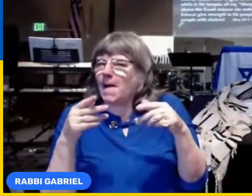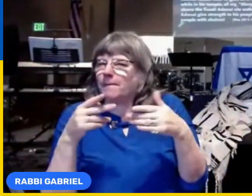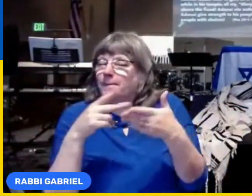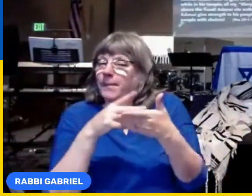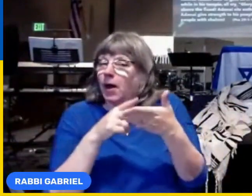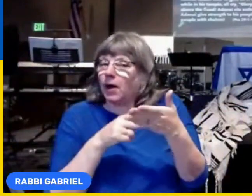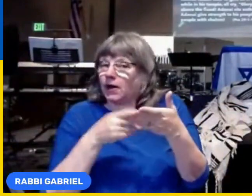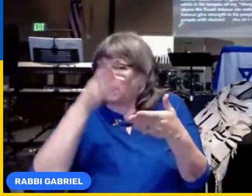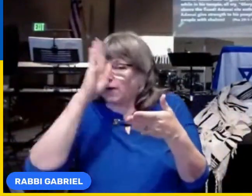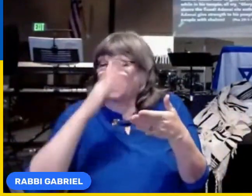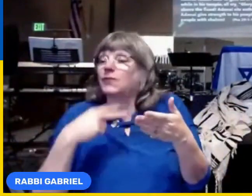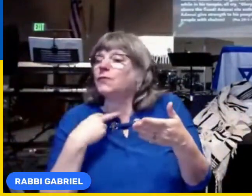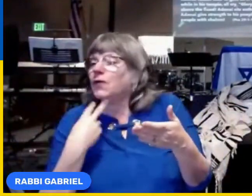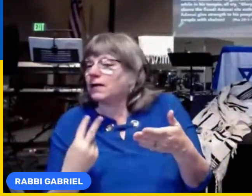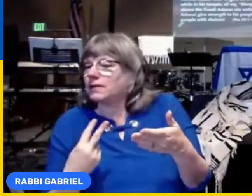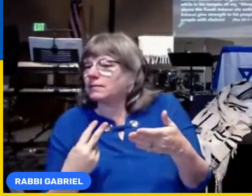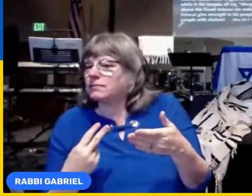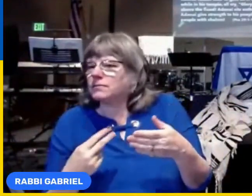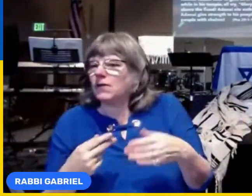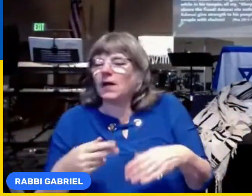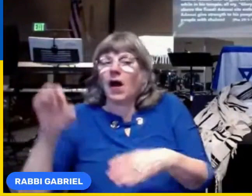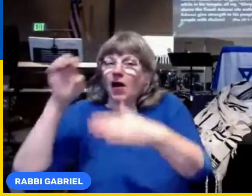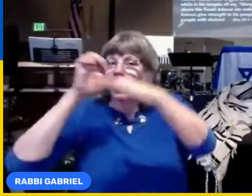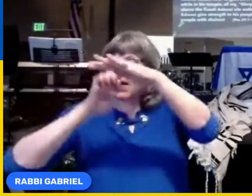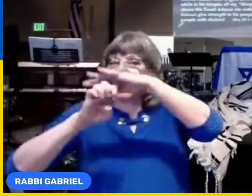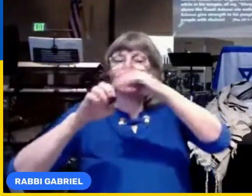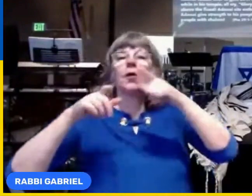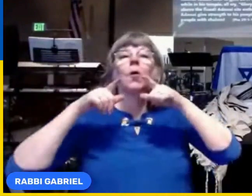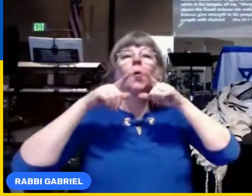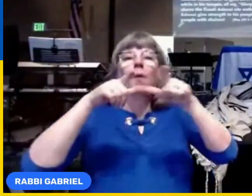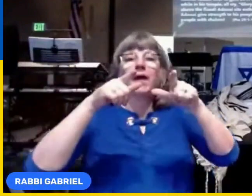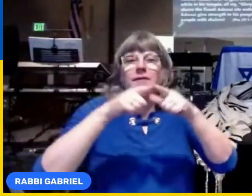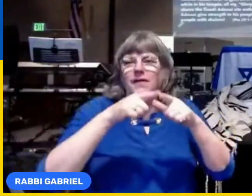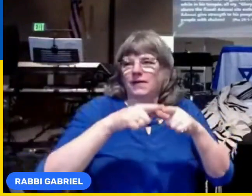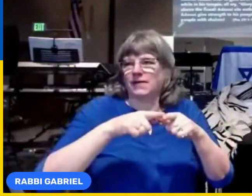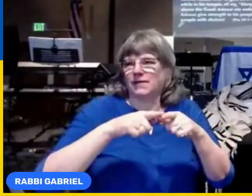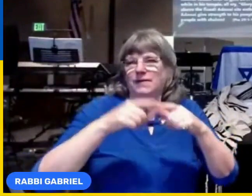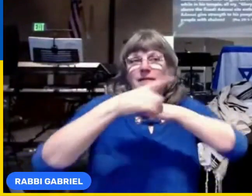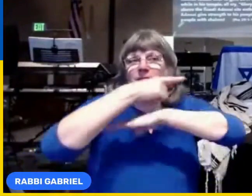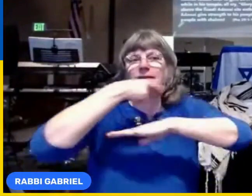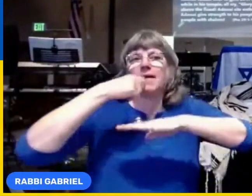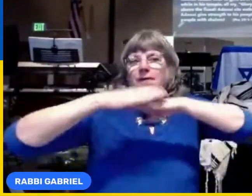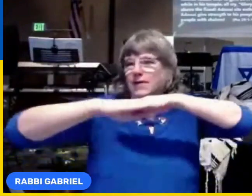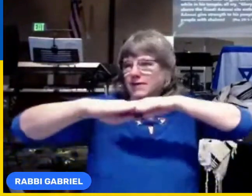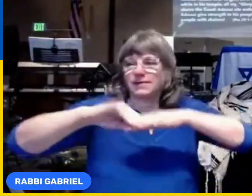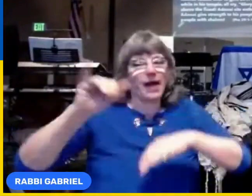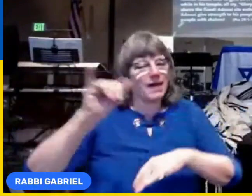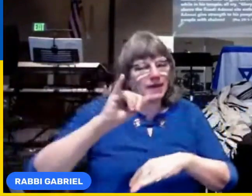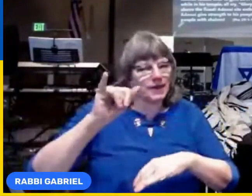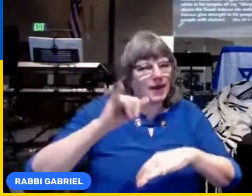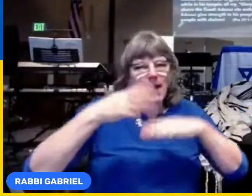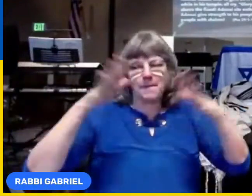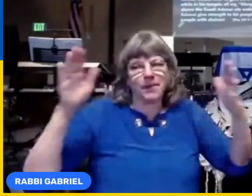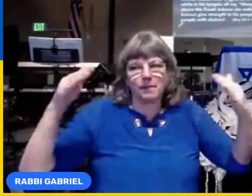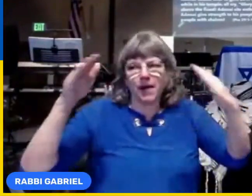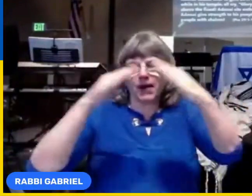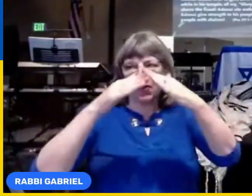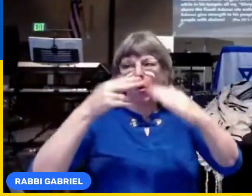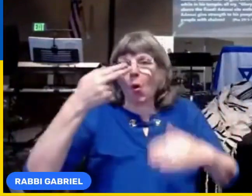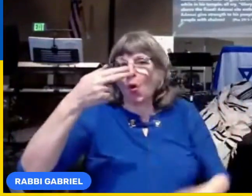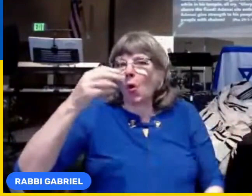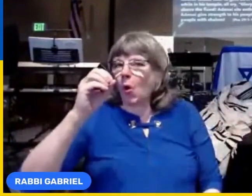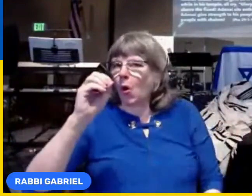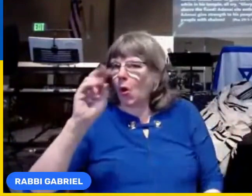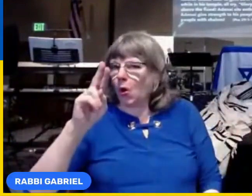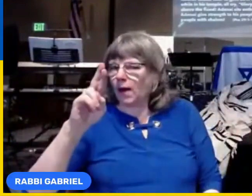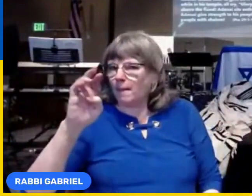desert to hear it. He went to Mount Horeb. You know, it's funny, he went to